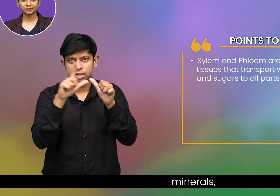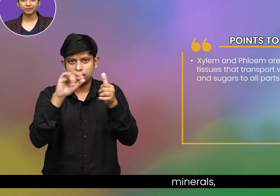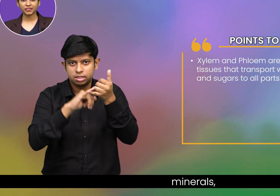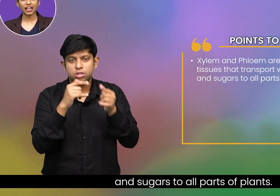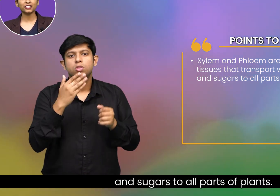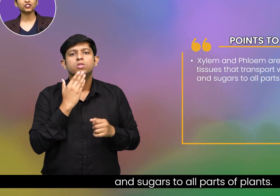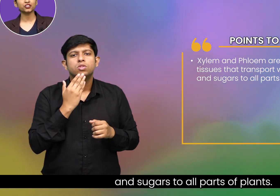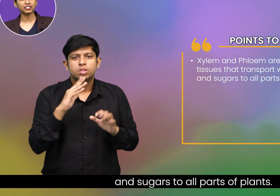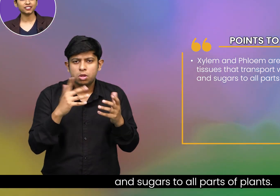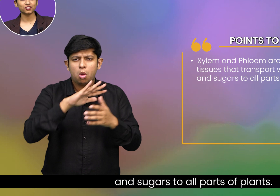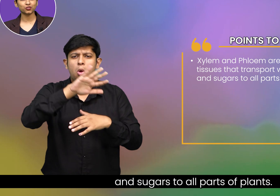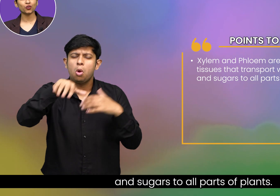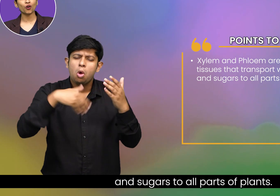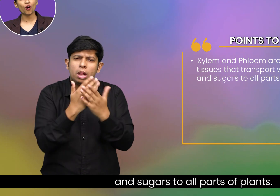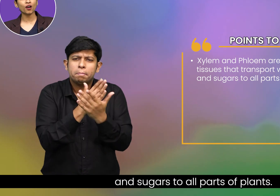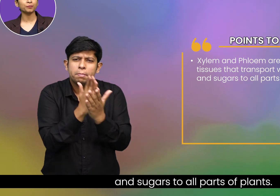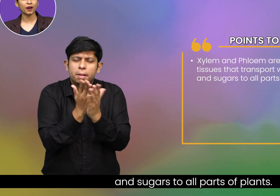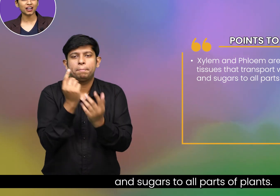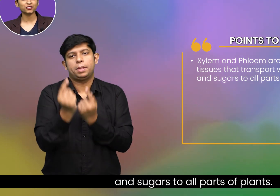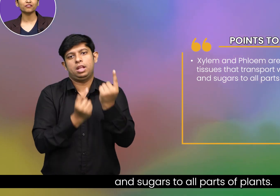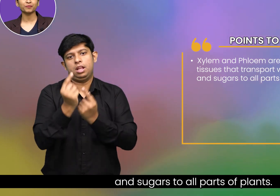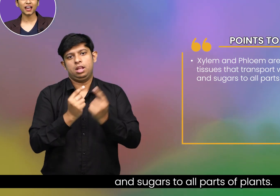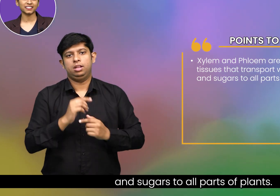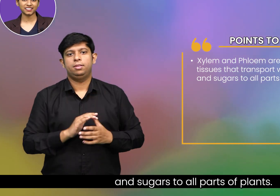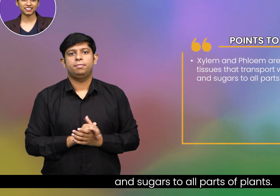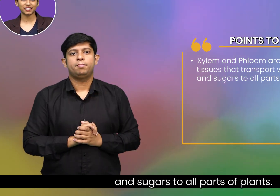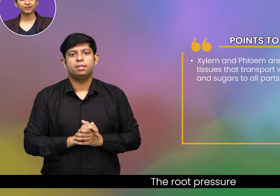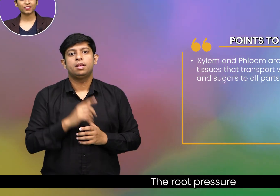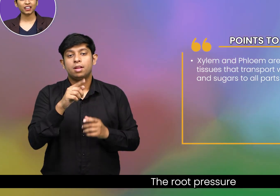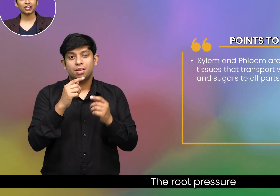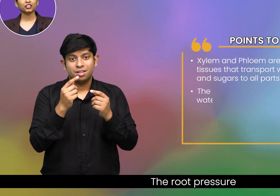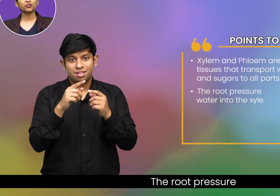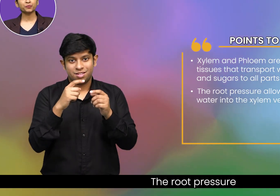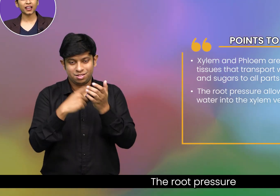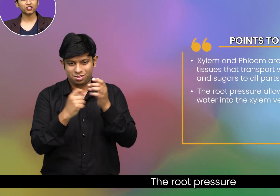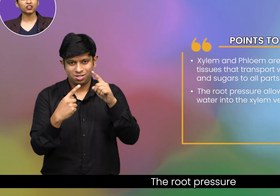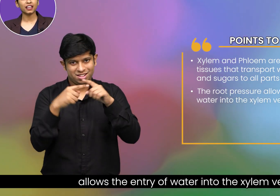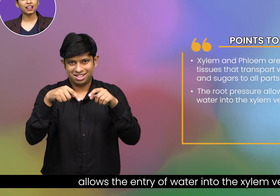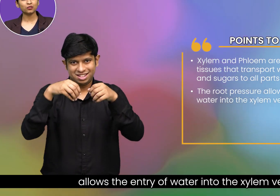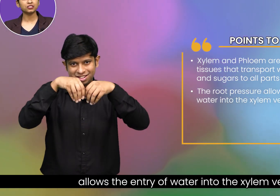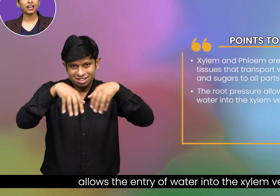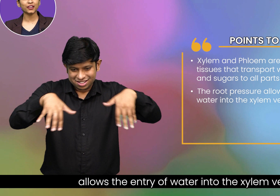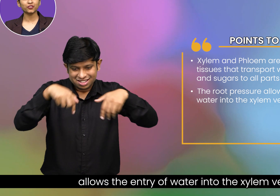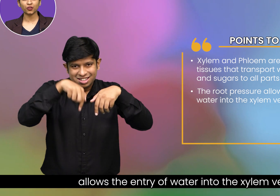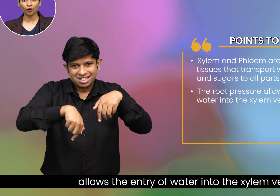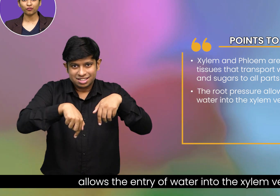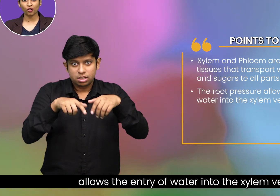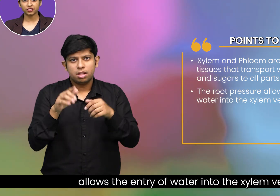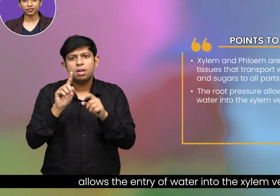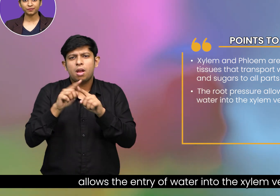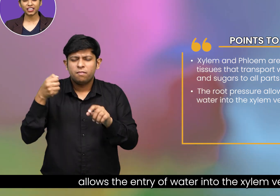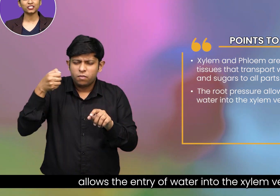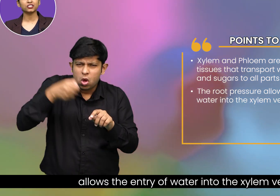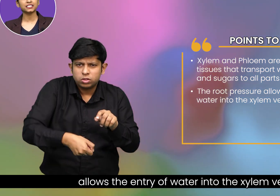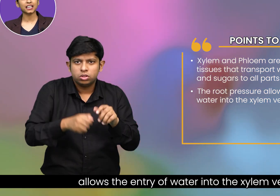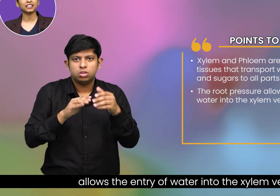minerals, and sugars to all parts of plants. The root pressure allows the entry of